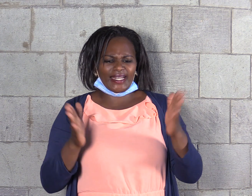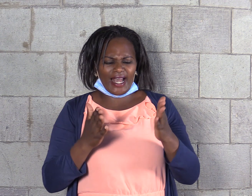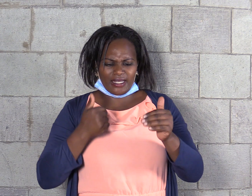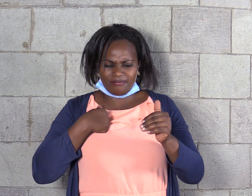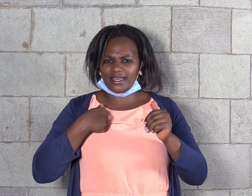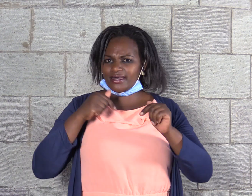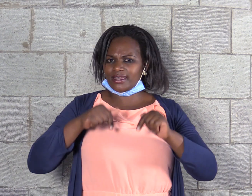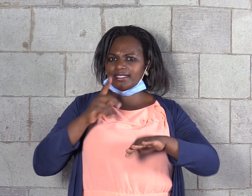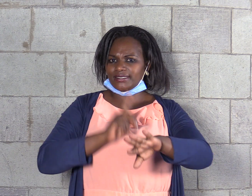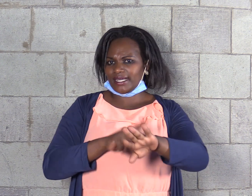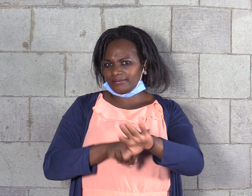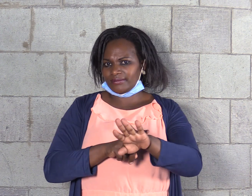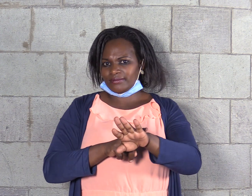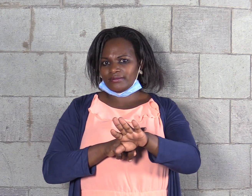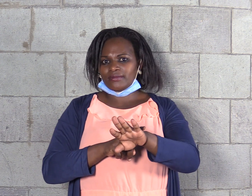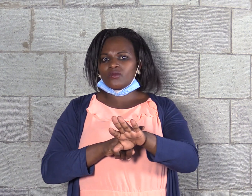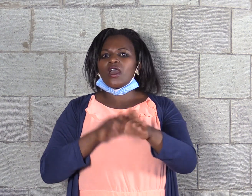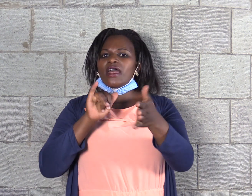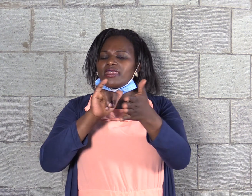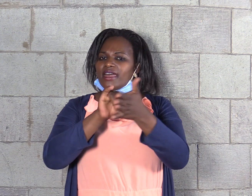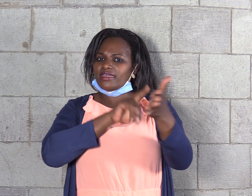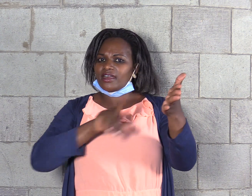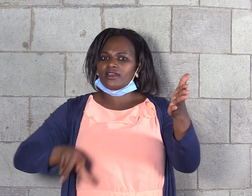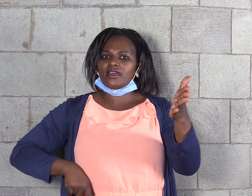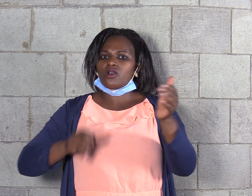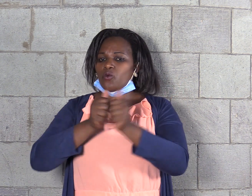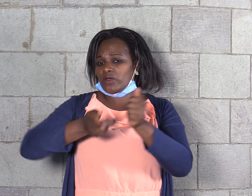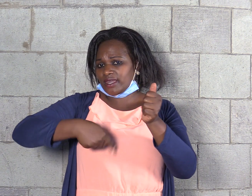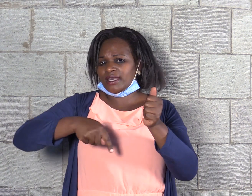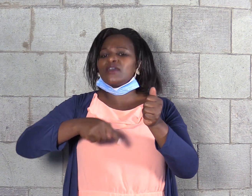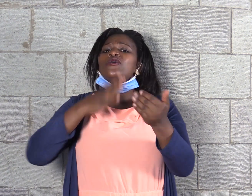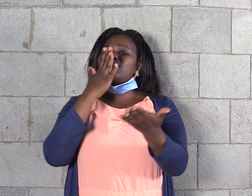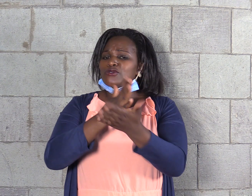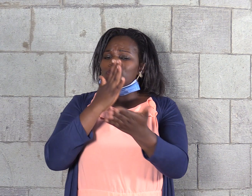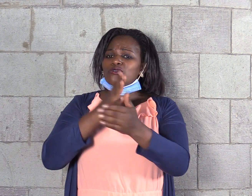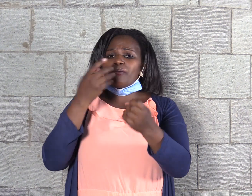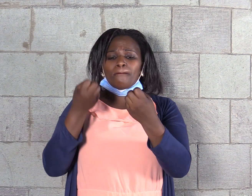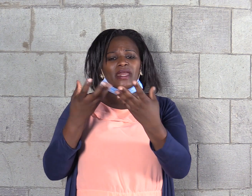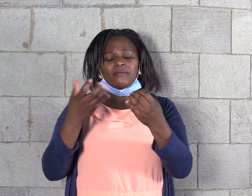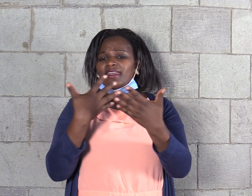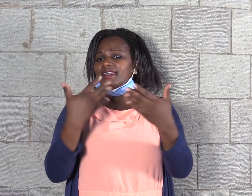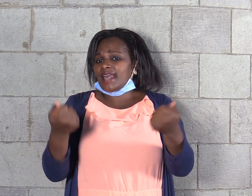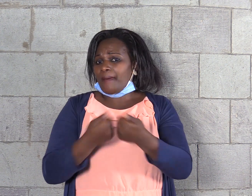time that the Lord is with us, despite what is happening, despite the